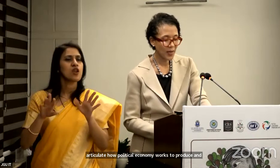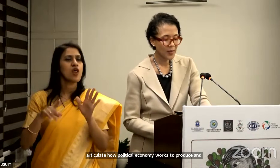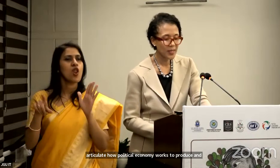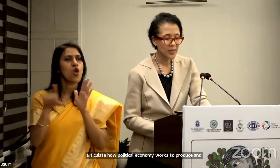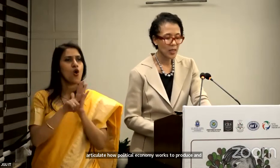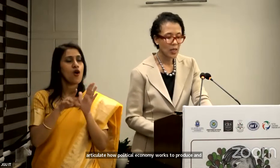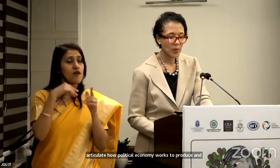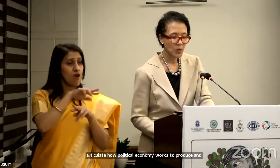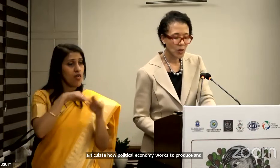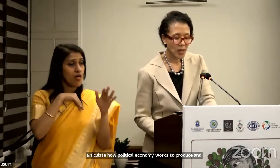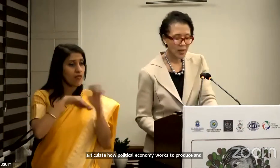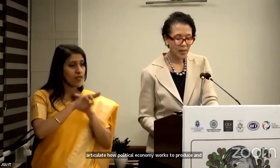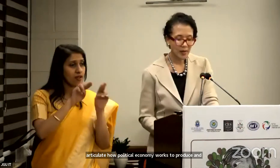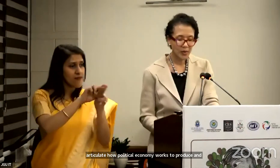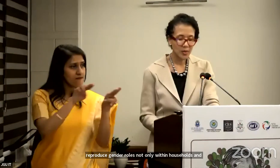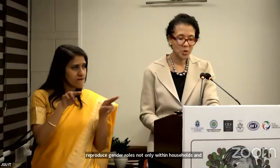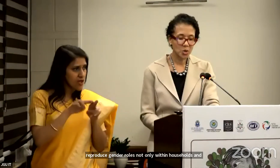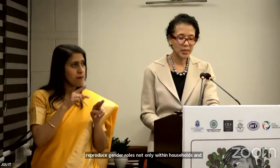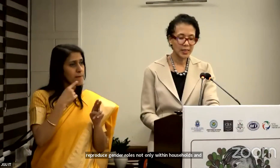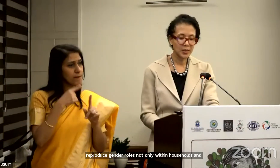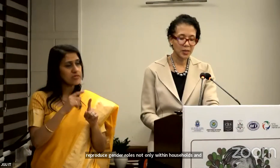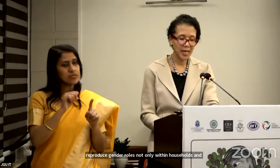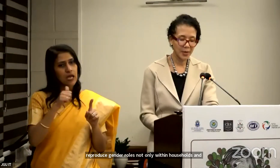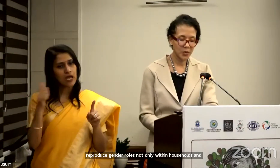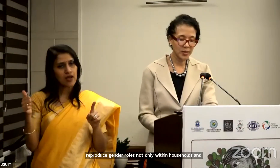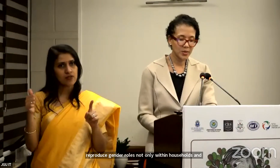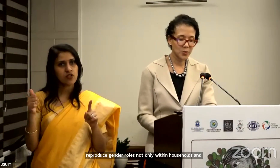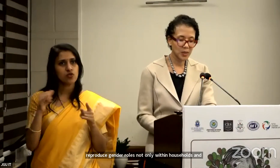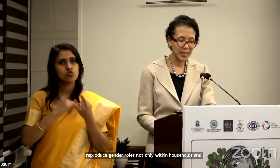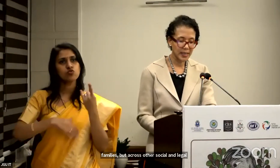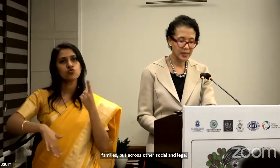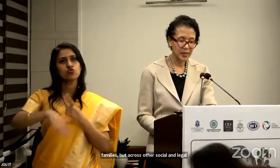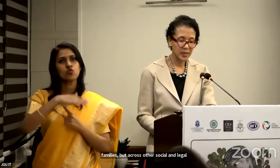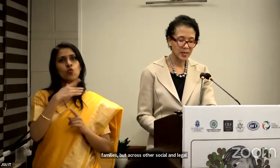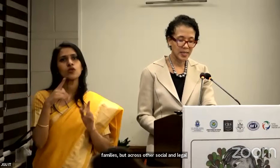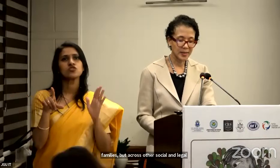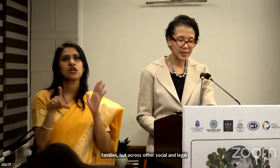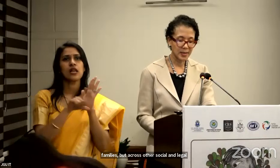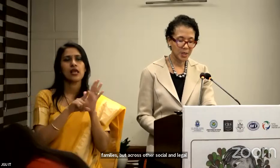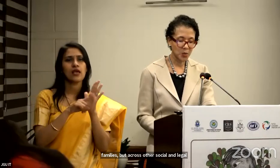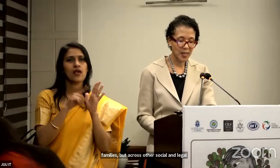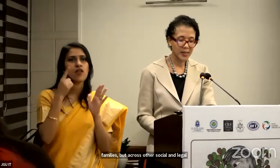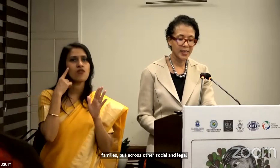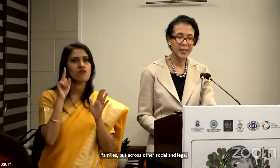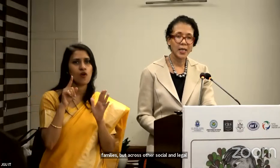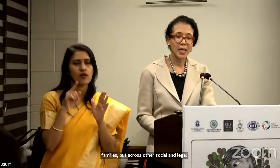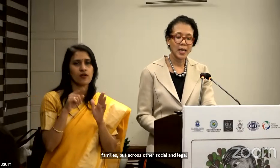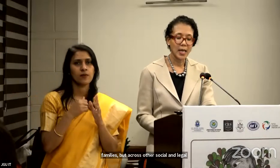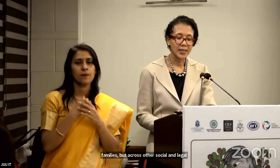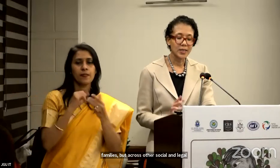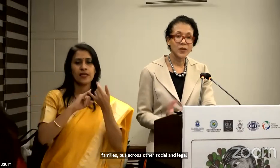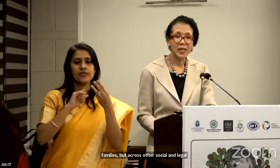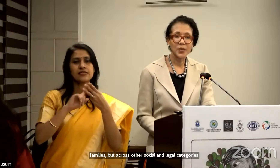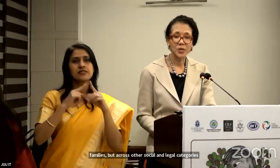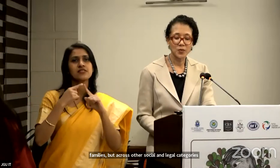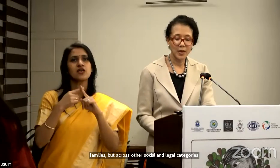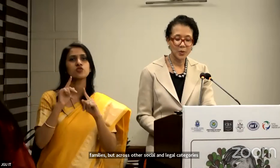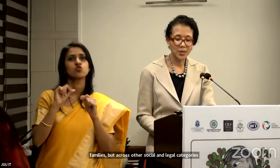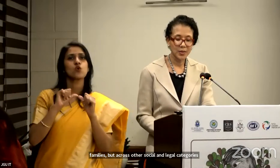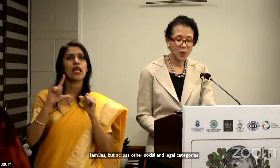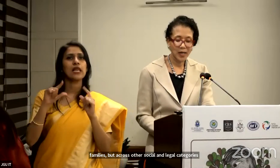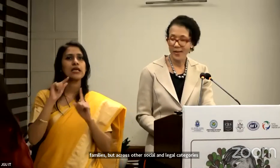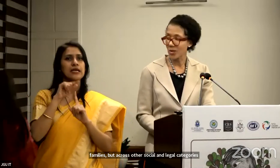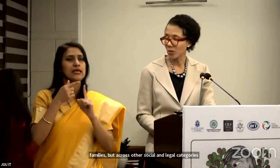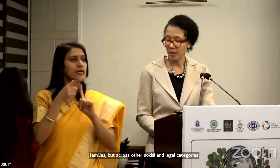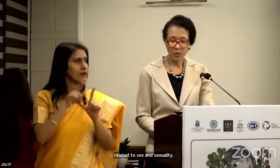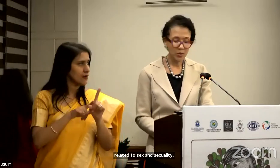and families, but across other social and legal categories related to sex and sexuality, and to develop those frameworks